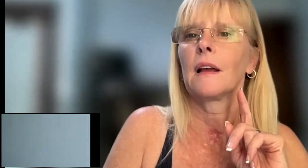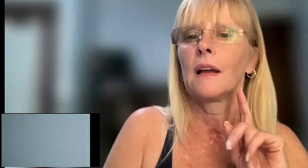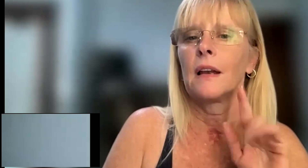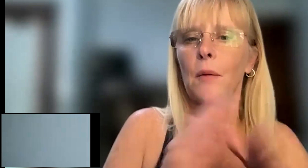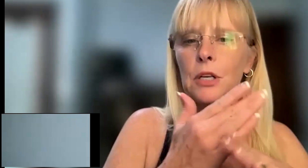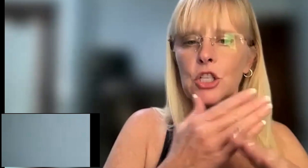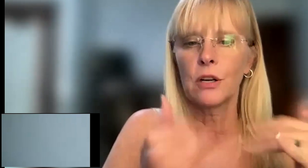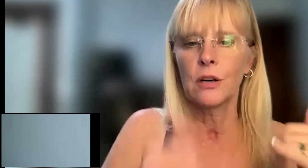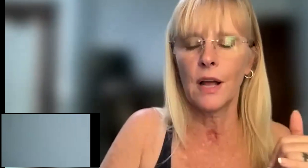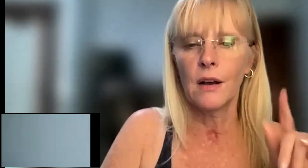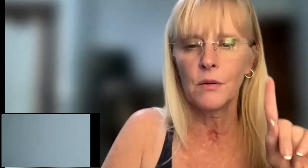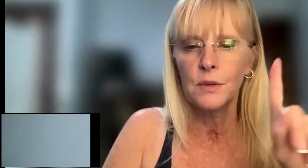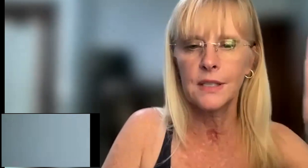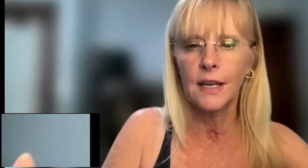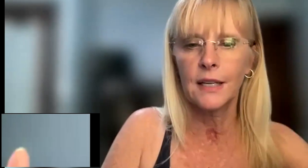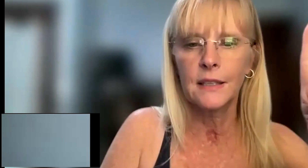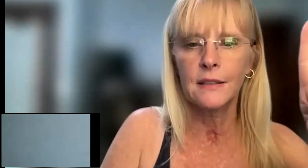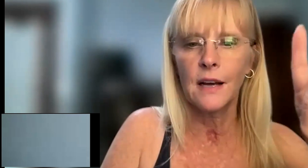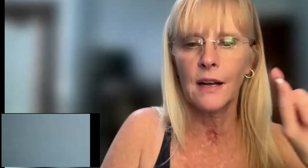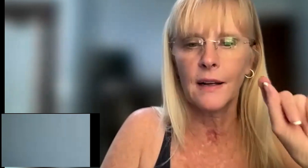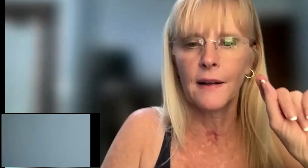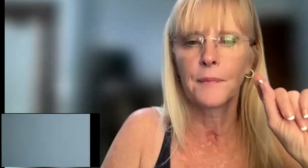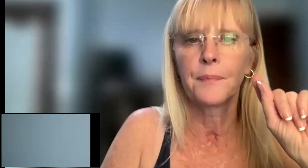And now I'm going to share now. 1 second, TikTok.